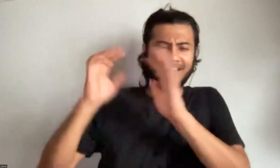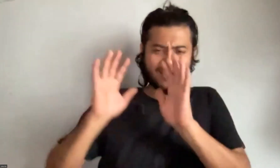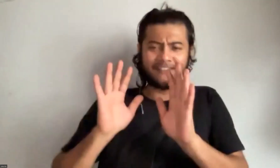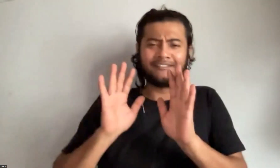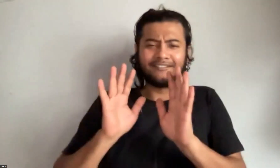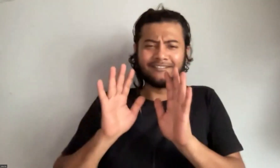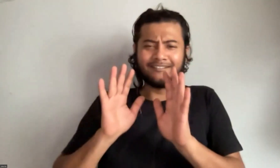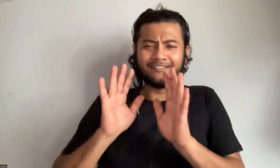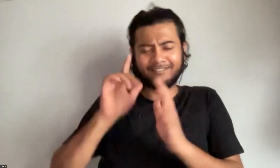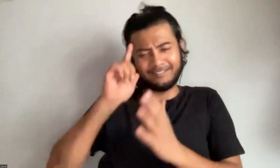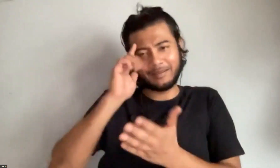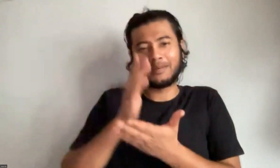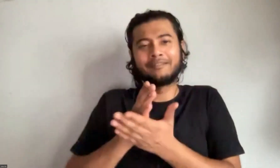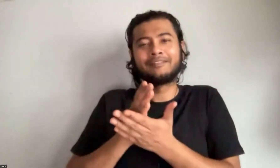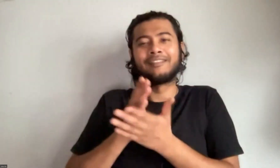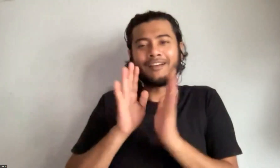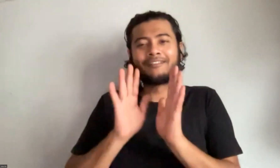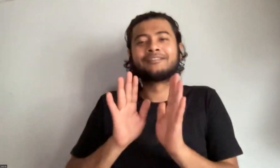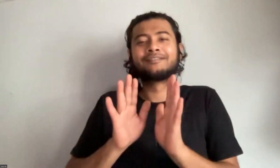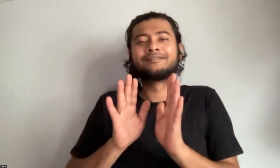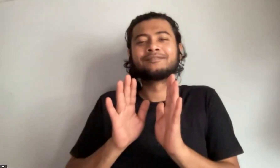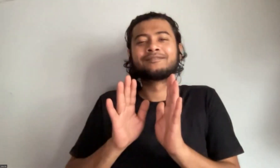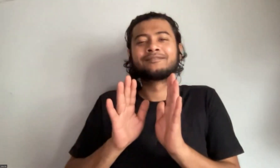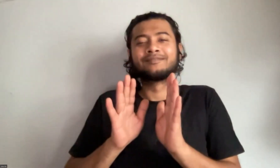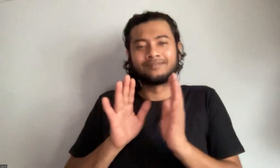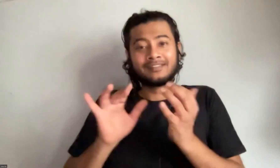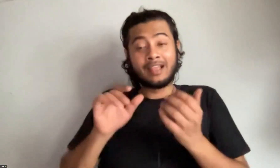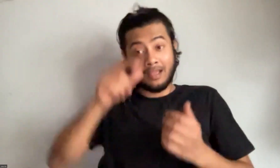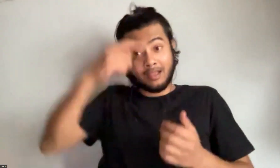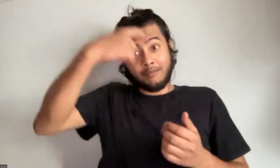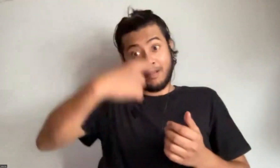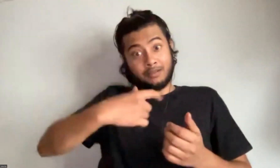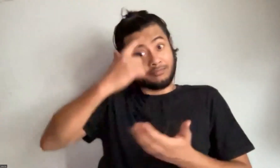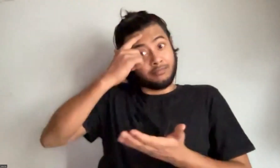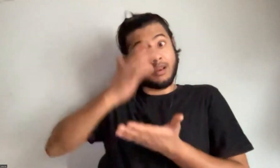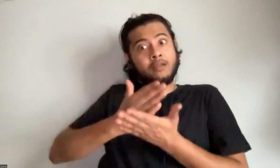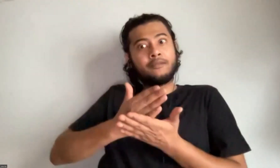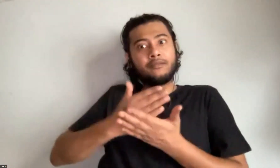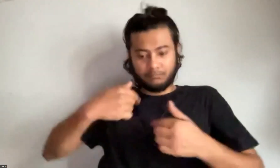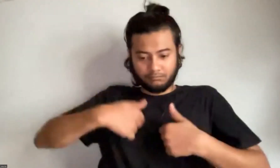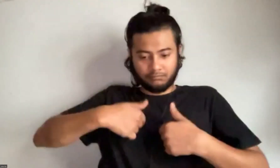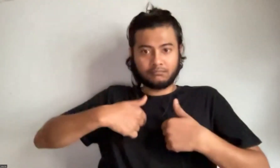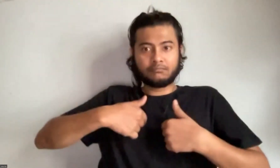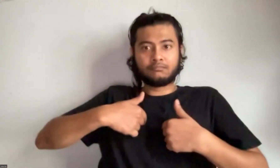and he's saying that I know you're holding my hand and I know I won't fall down.